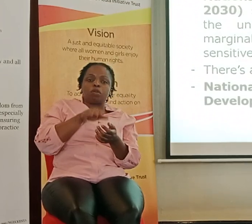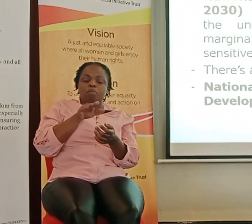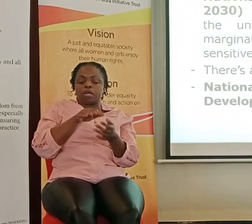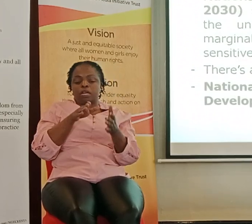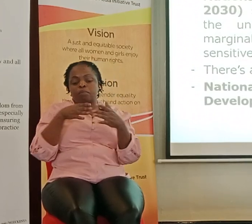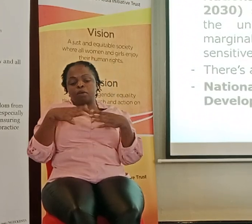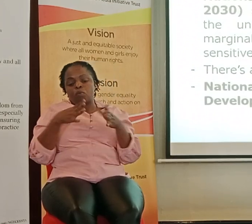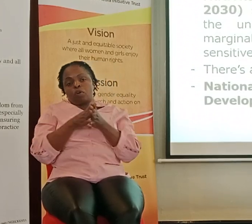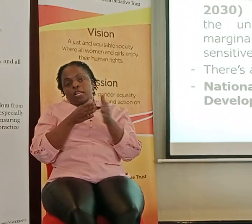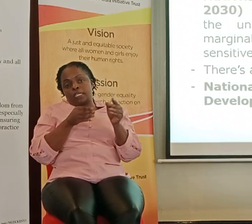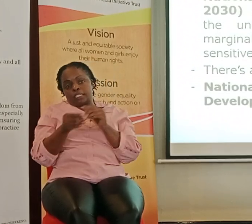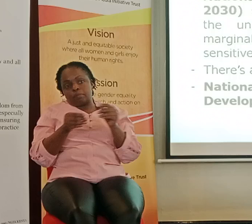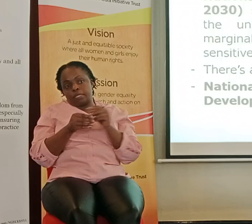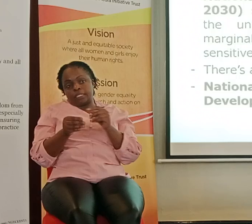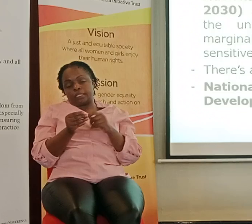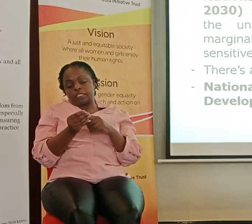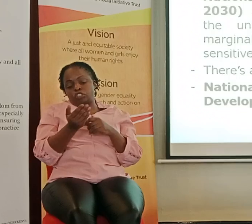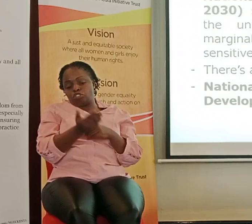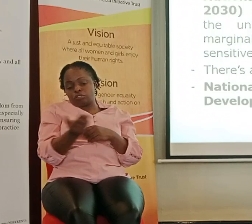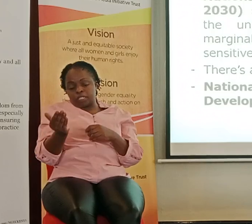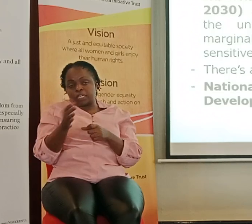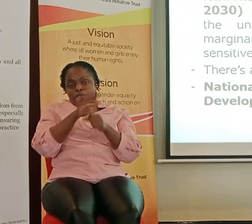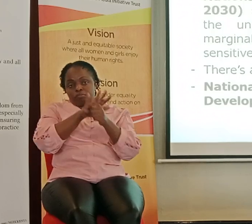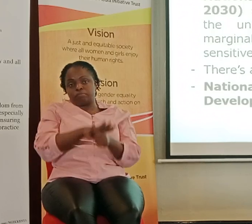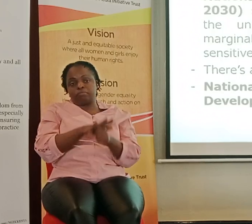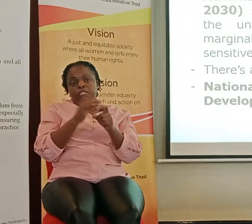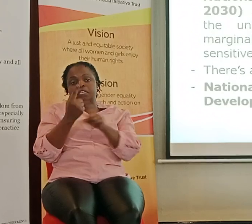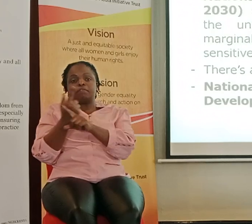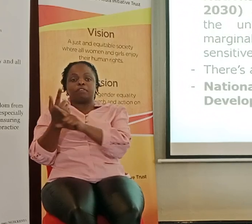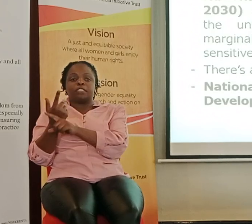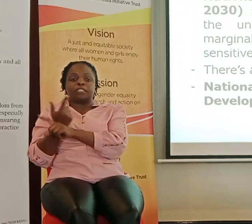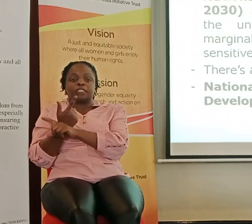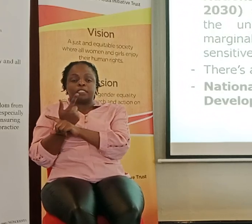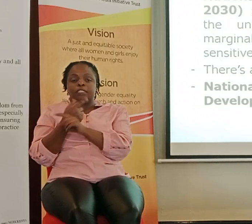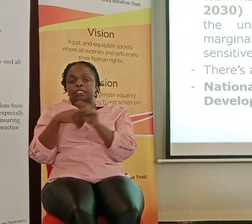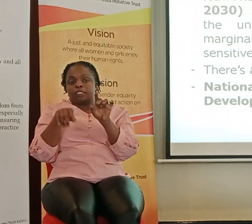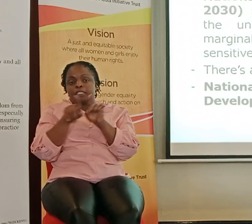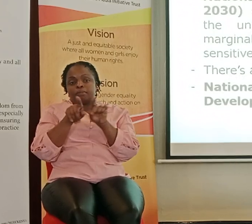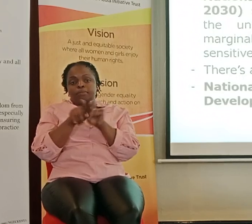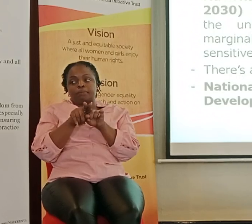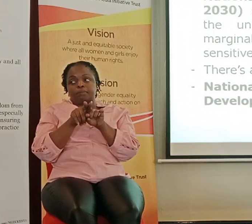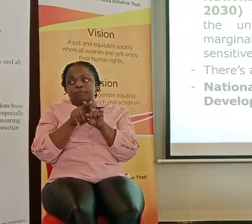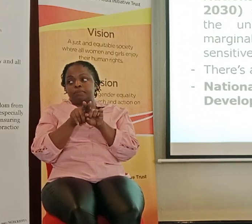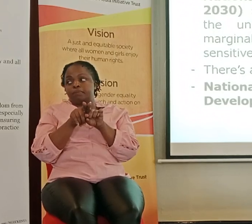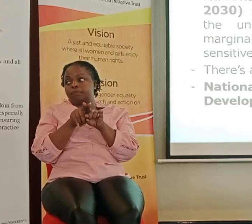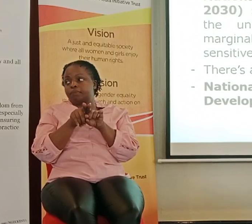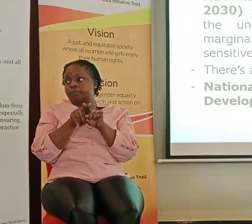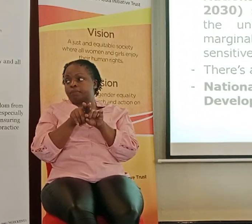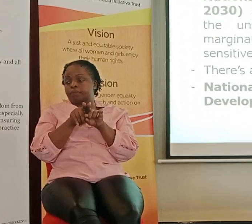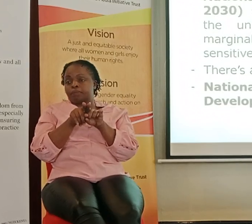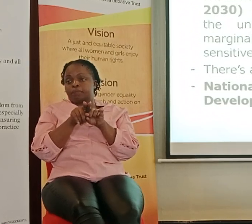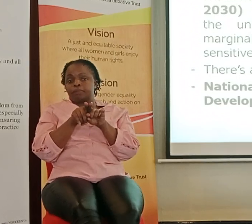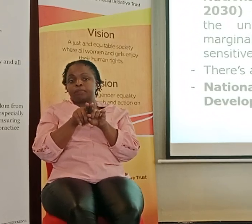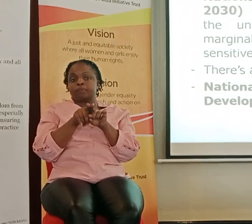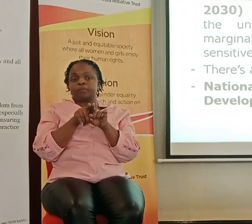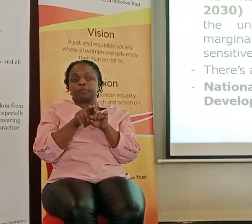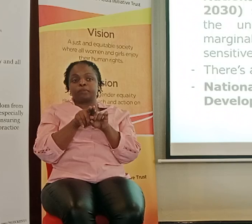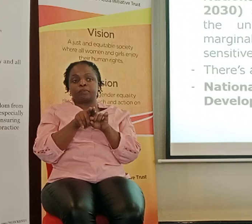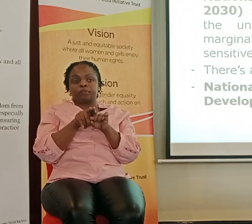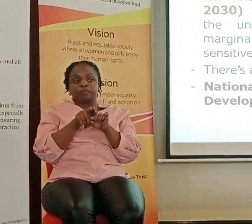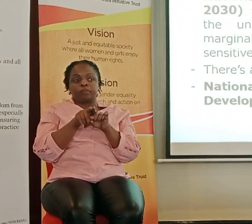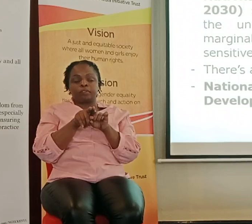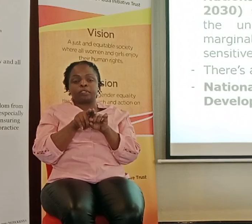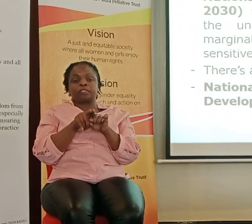disabilities, children, marginalized, etc. And of course, I can be fired if I